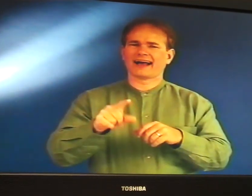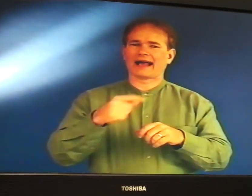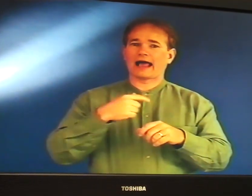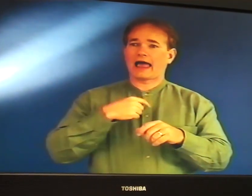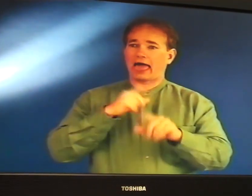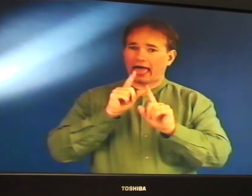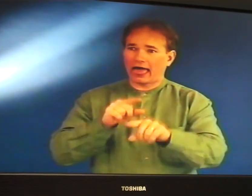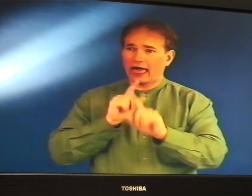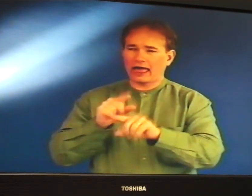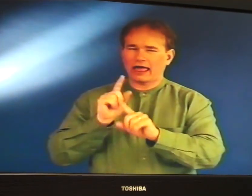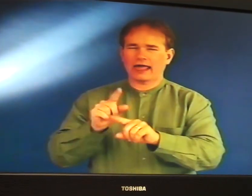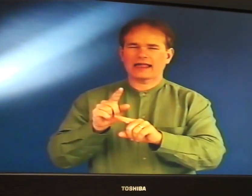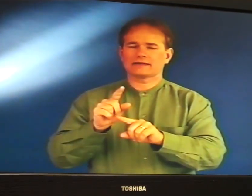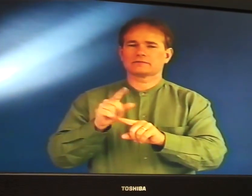questions.